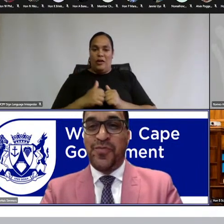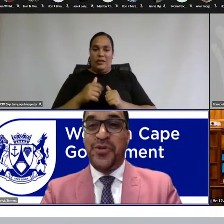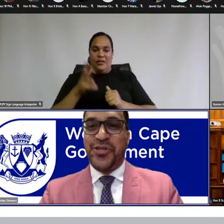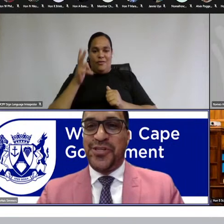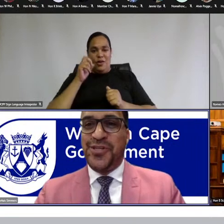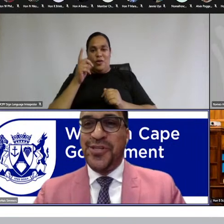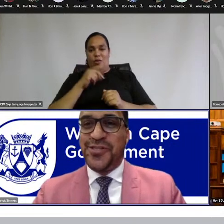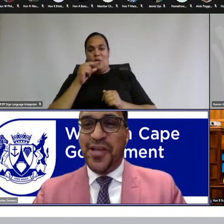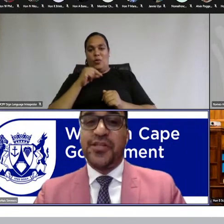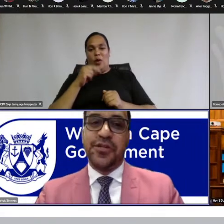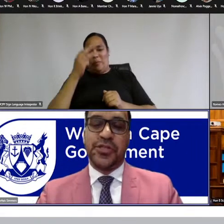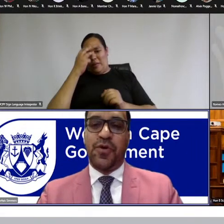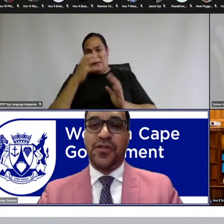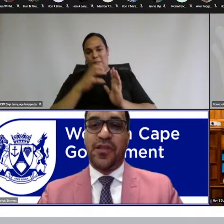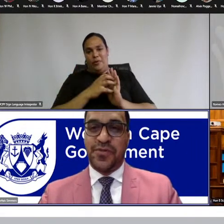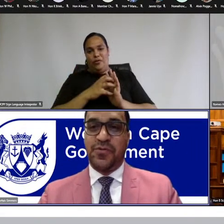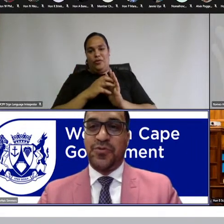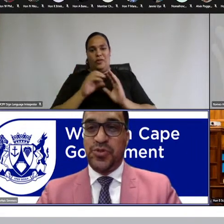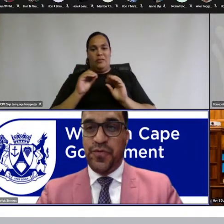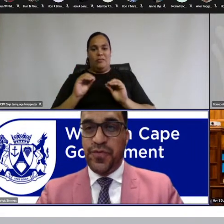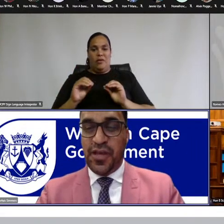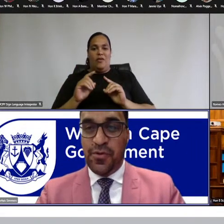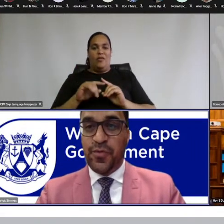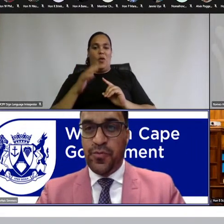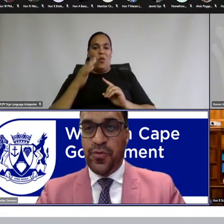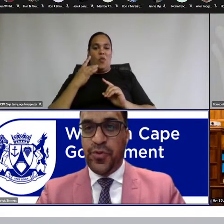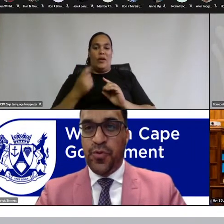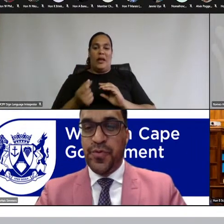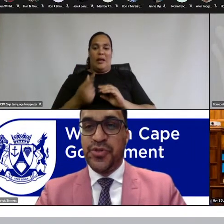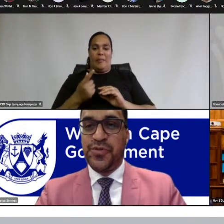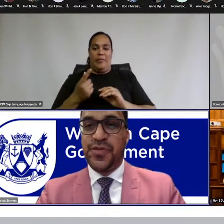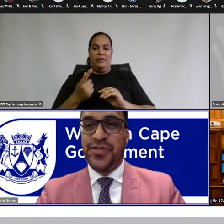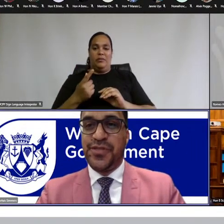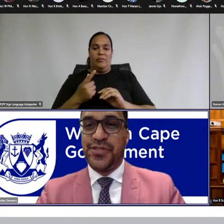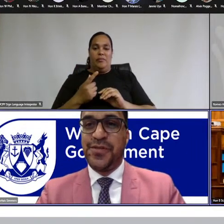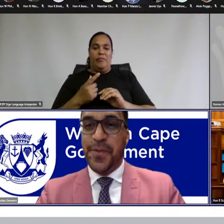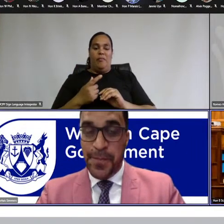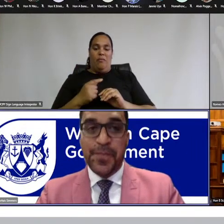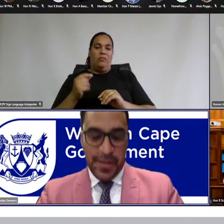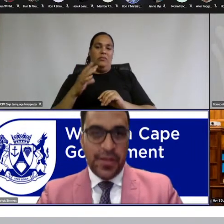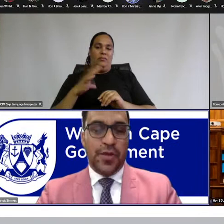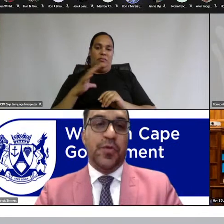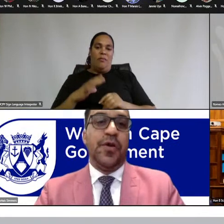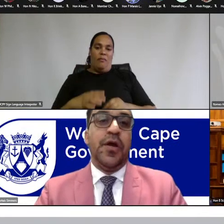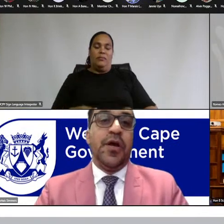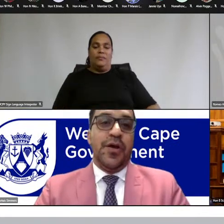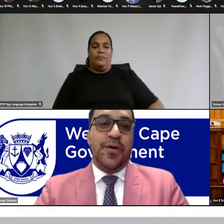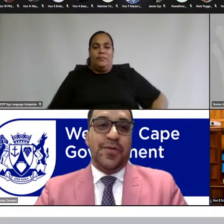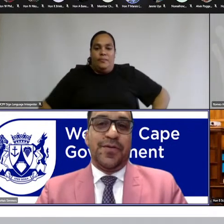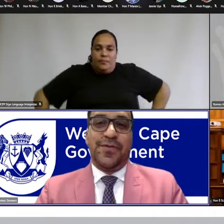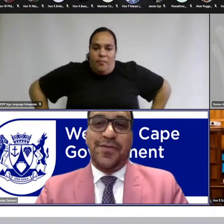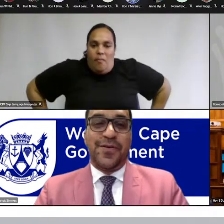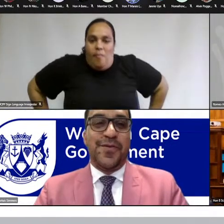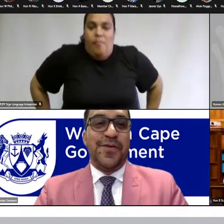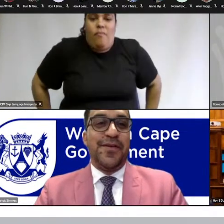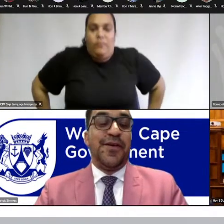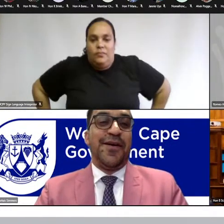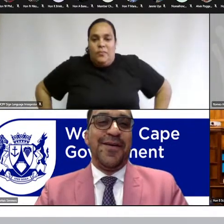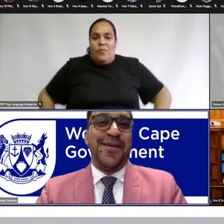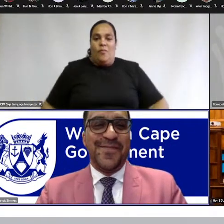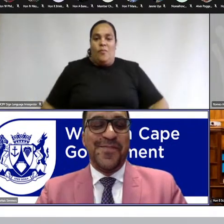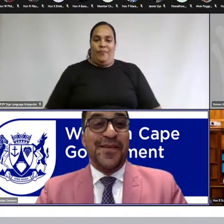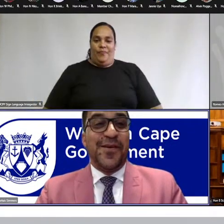talking about the picture is standing still, so once it happens, I will switch off the camera with your permission, please. Jacket, I like the jacket.